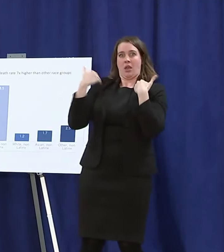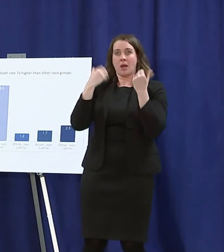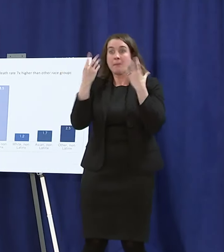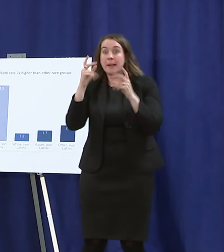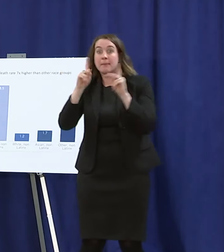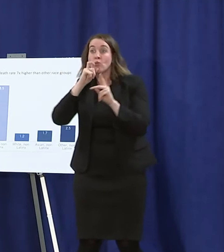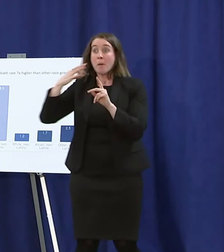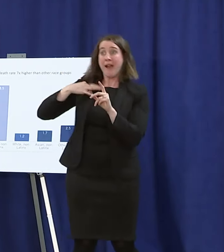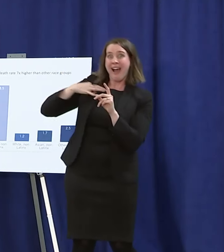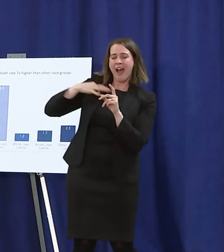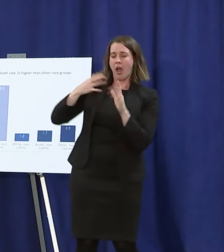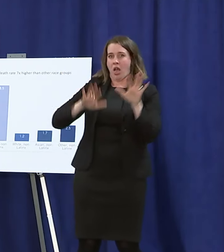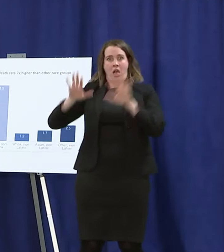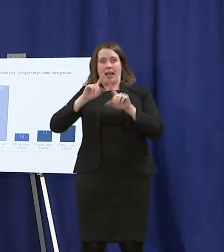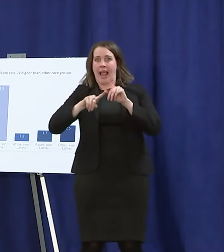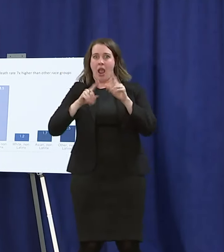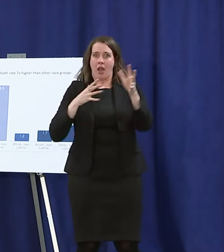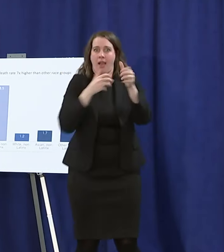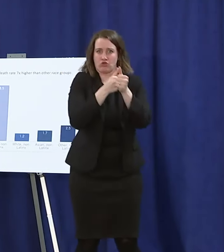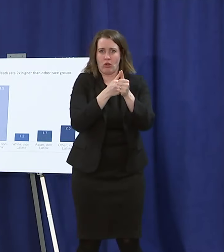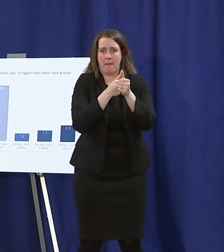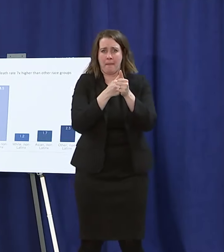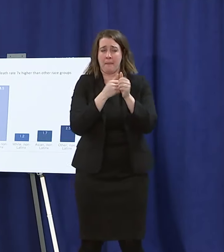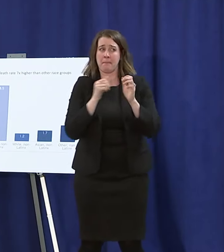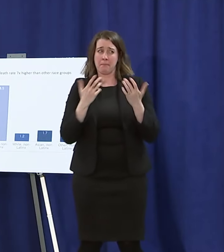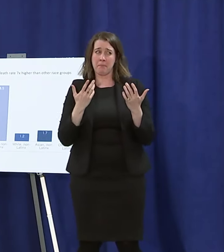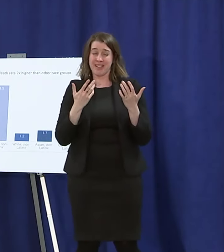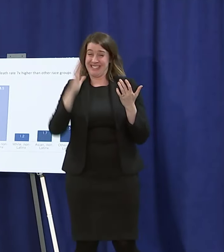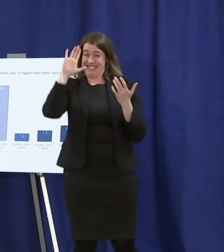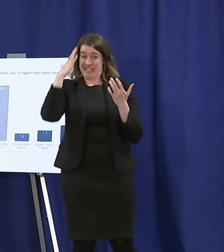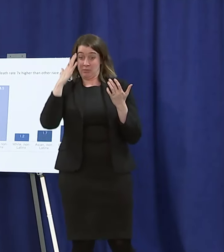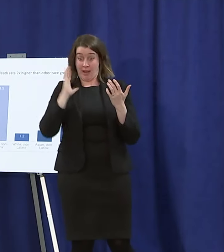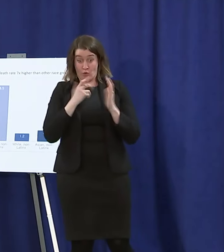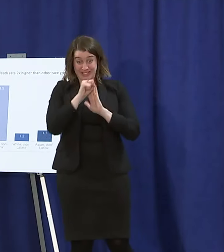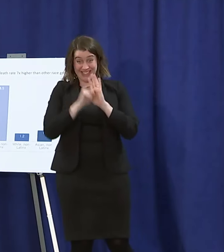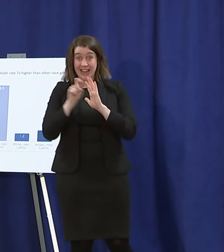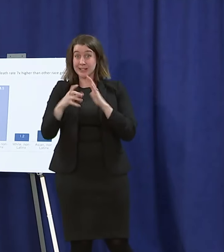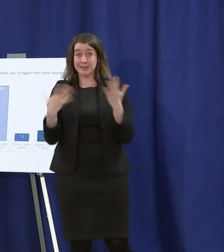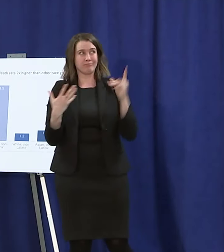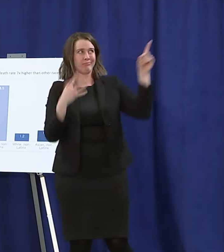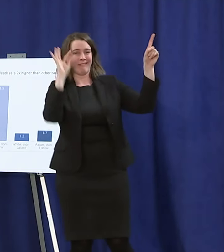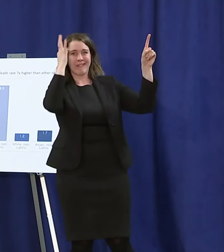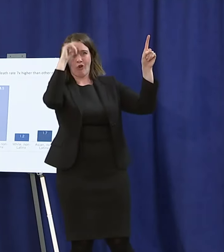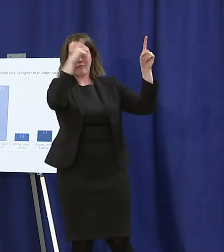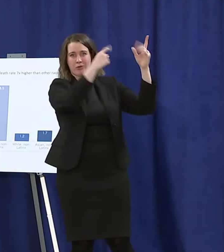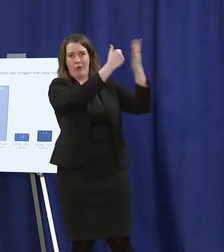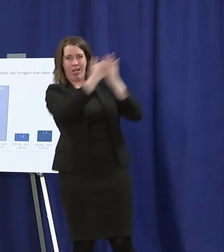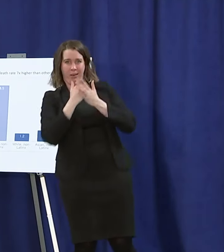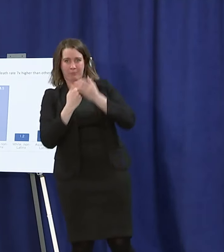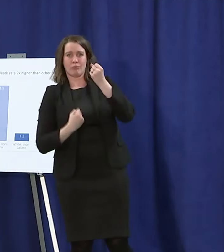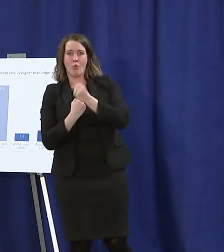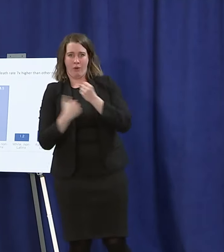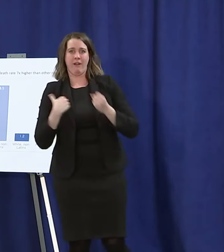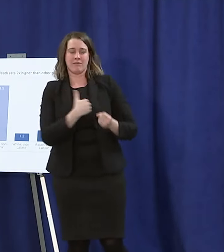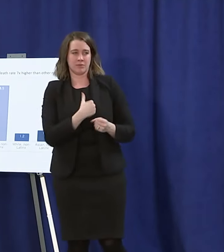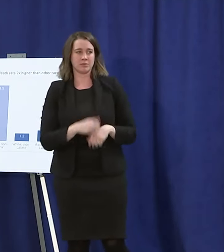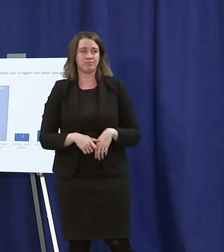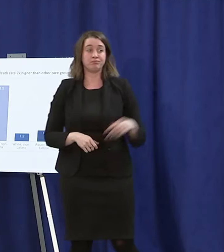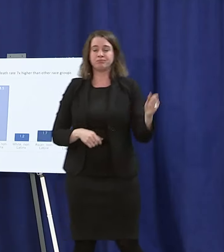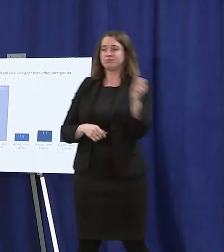and claimants. But we need, on this area, I think, a lot more support from the federal government. Question from Bill